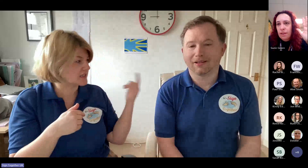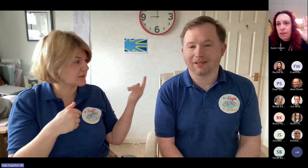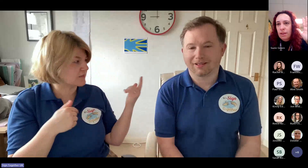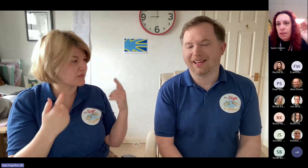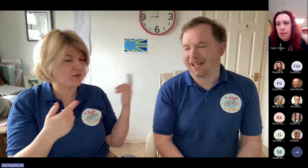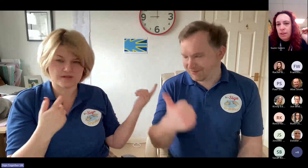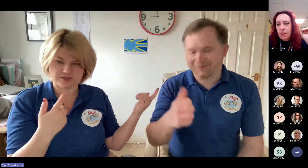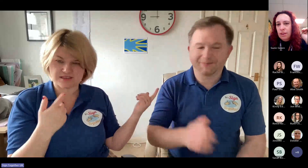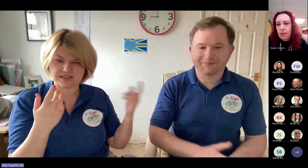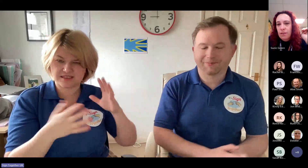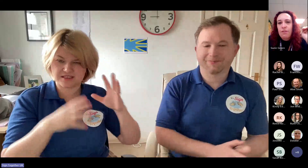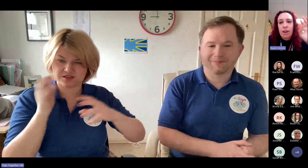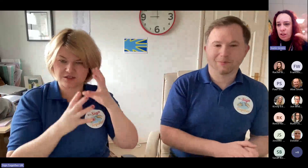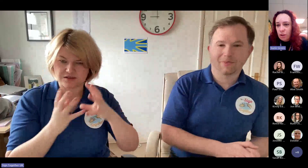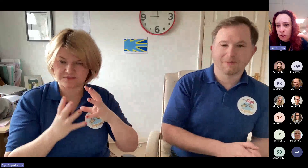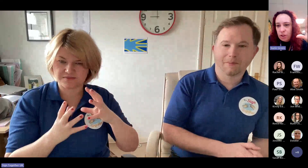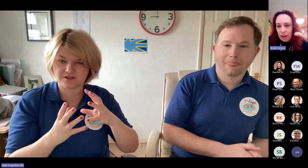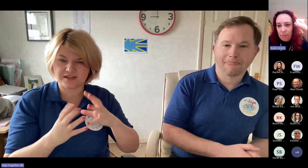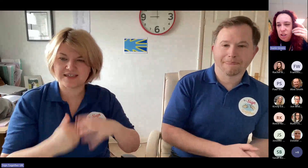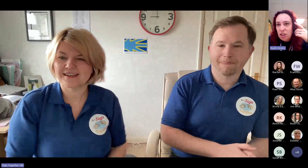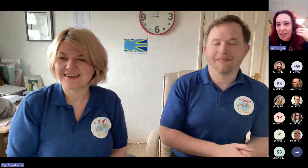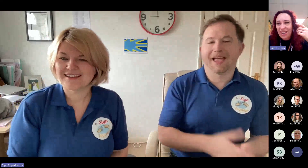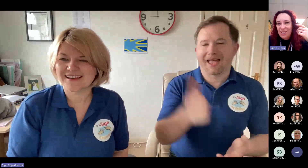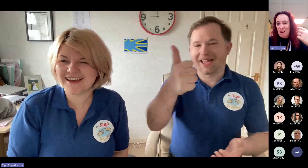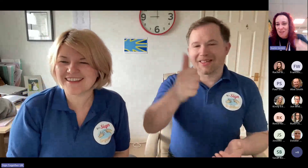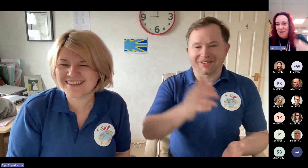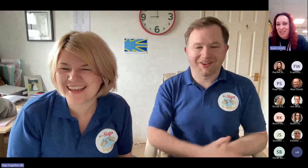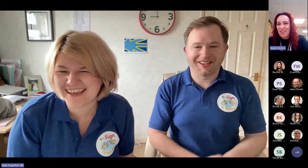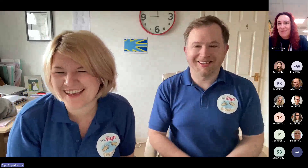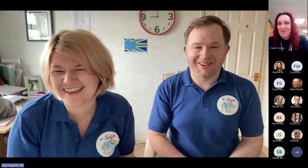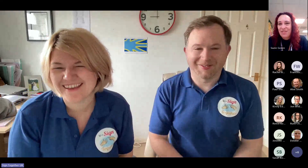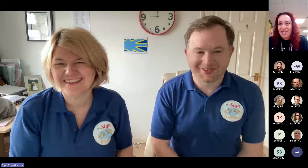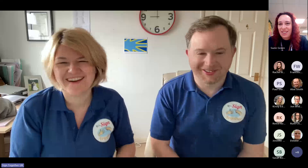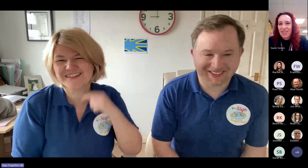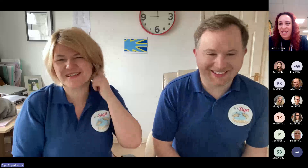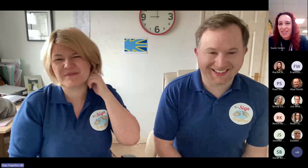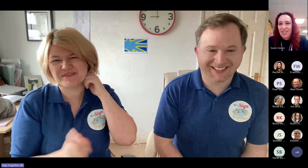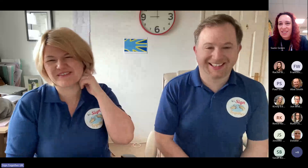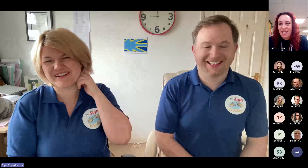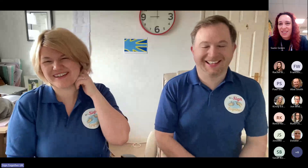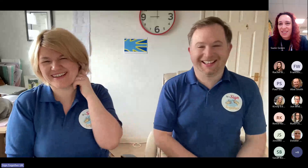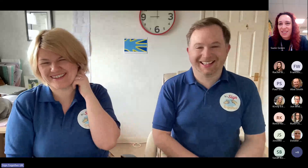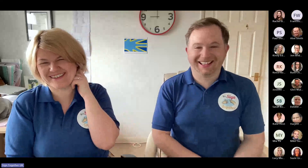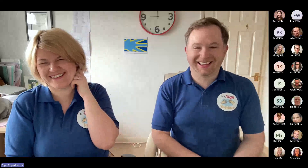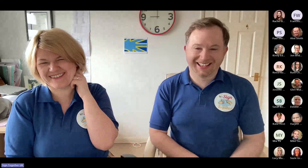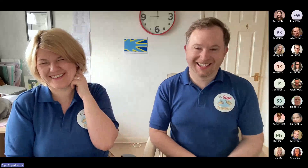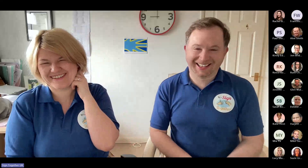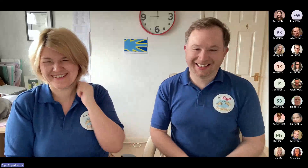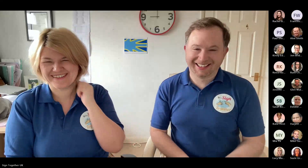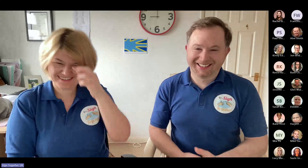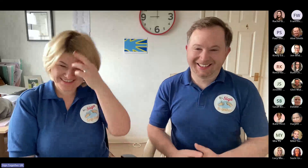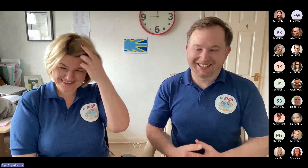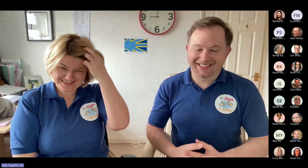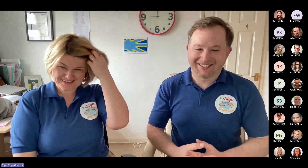actually it might be more interesting to see us. Fine, as long as you're happy, just checking. Yeah, Perfect. Thank you. Yeah, I turned them off, don't we?